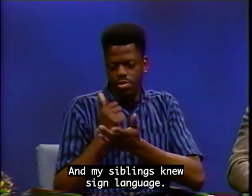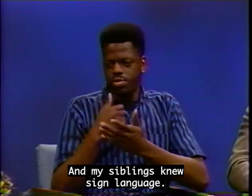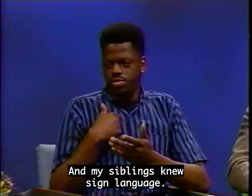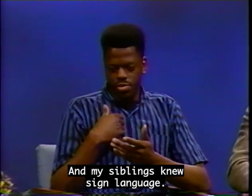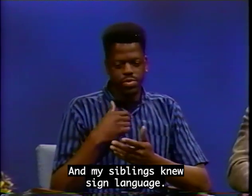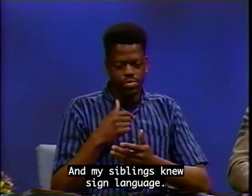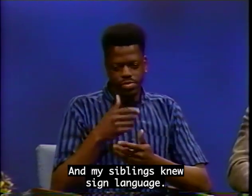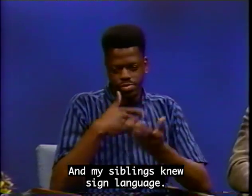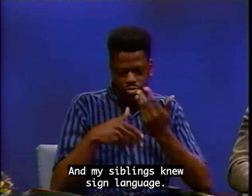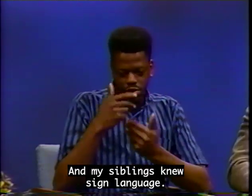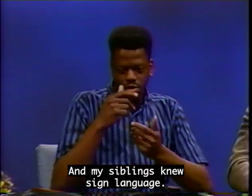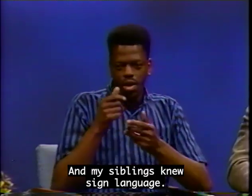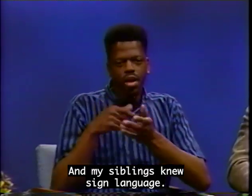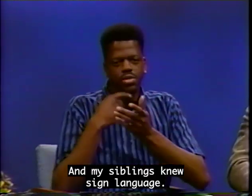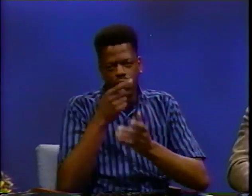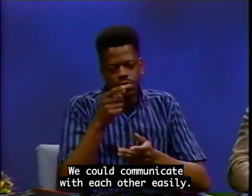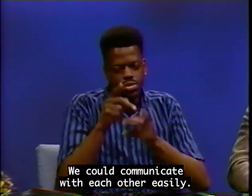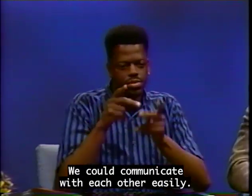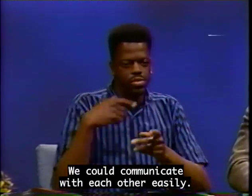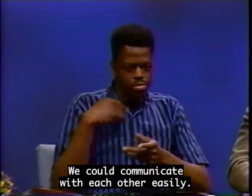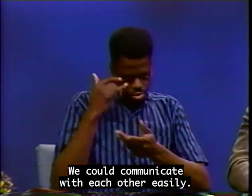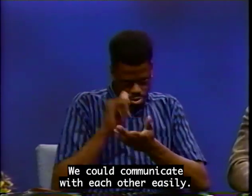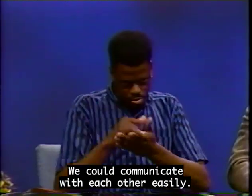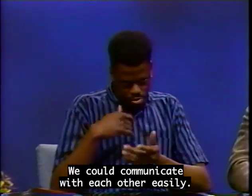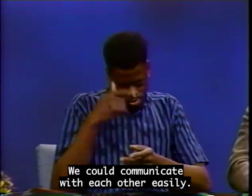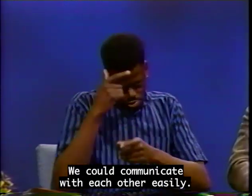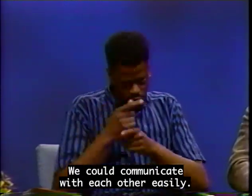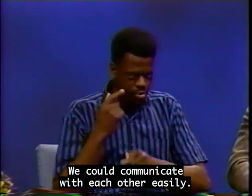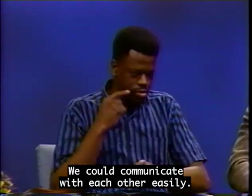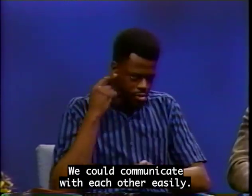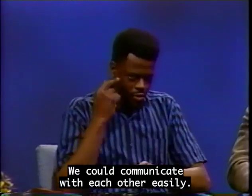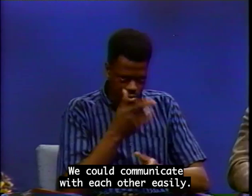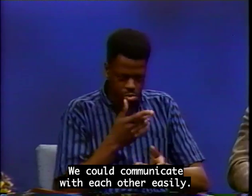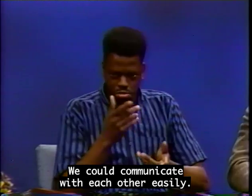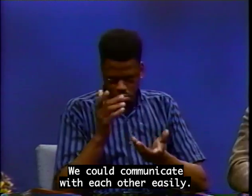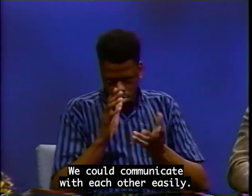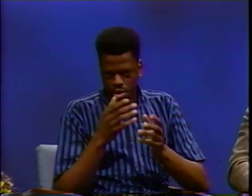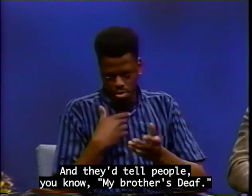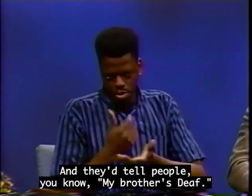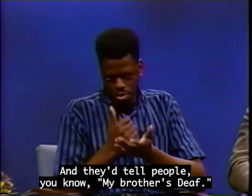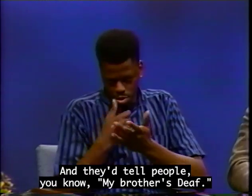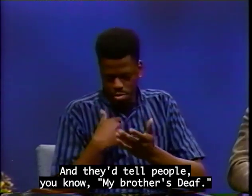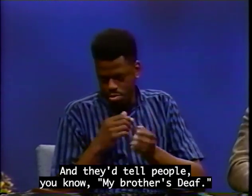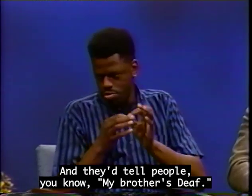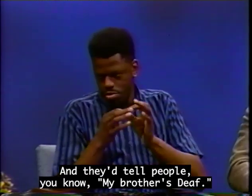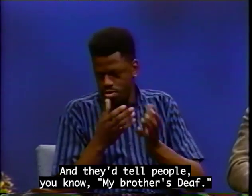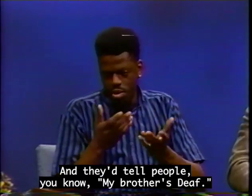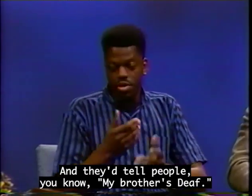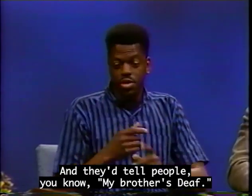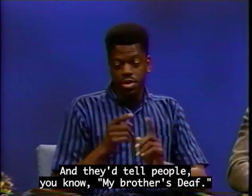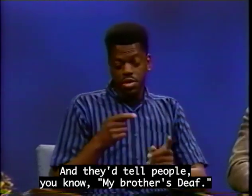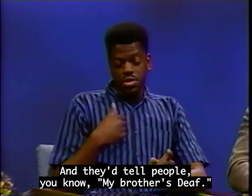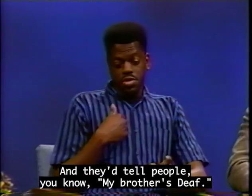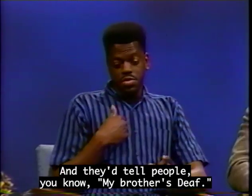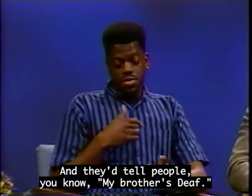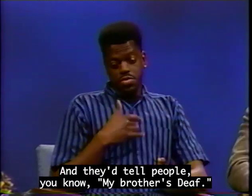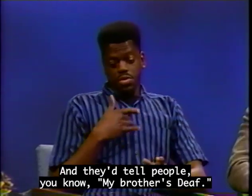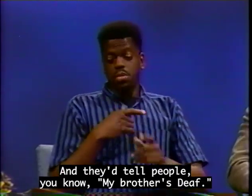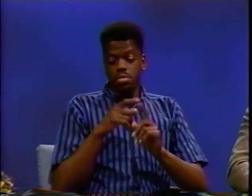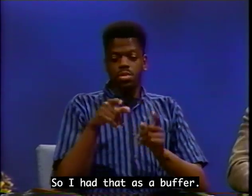And my siblings knew sign language. We could communicate with each other easily. And they'd tell people, you know, my brother's deaf. So